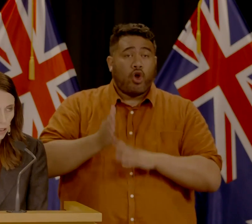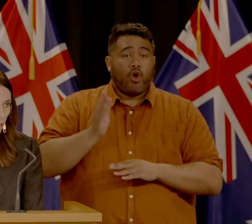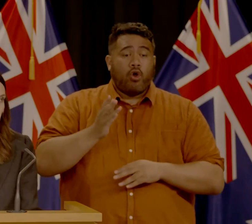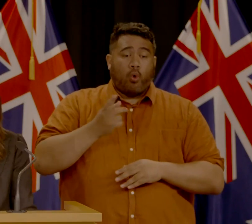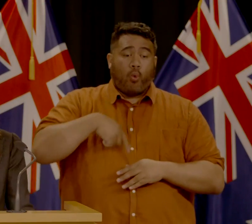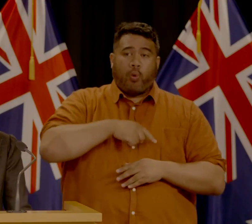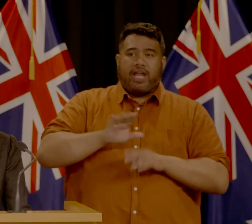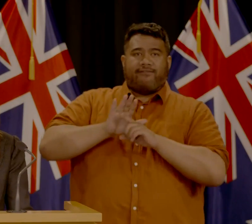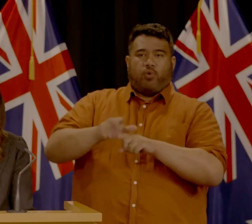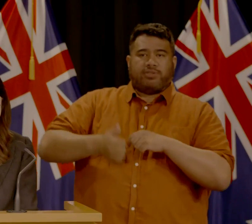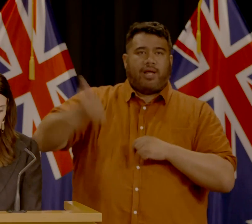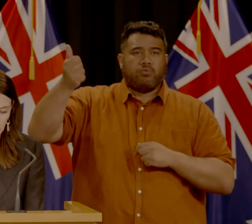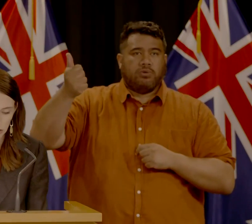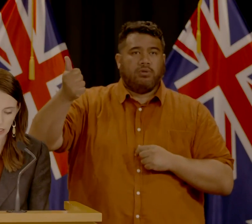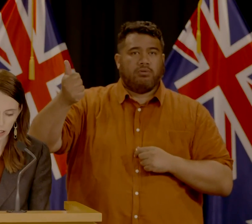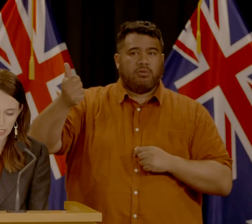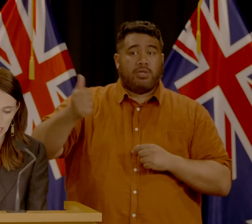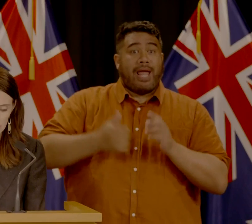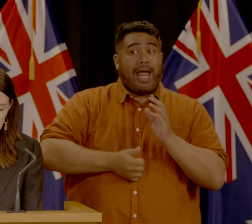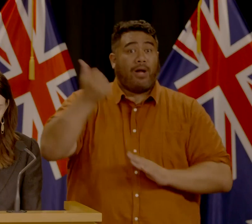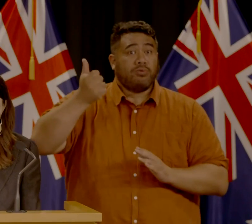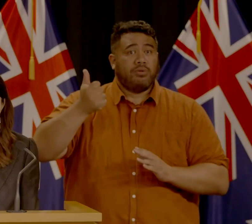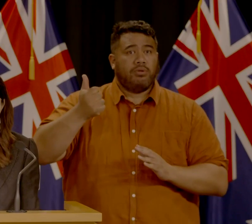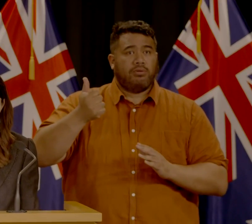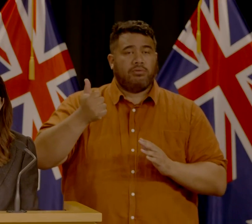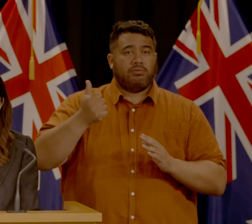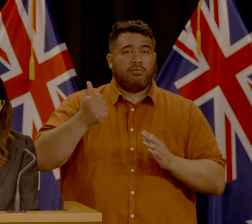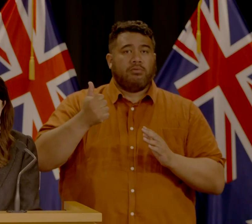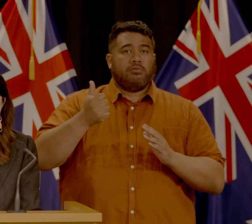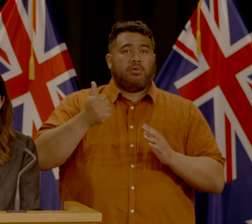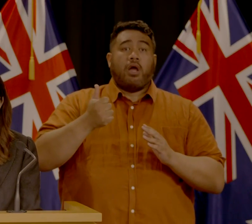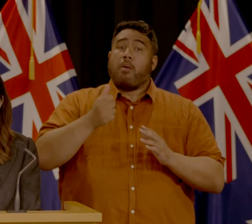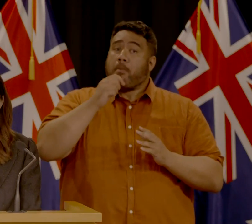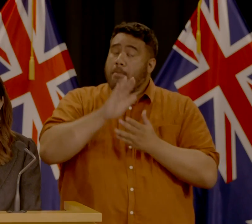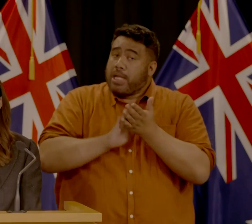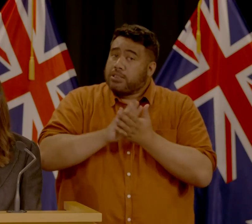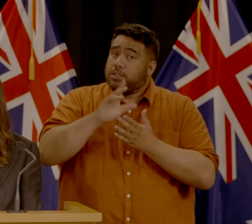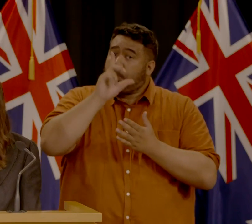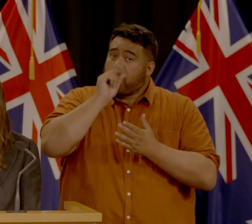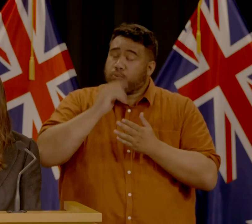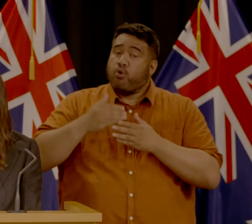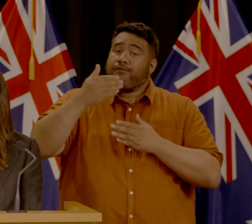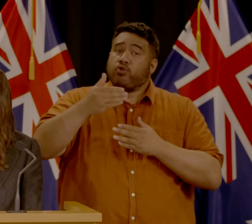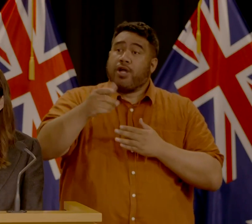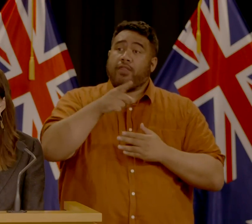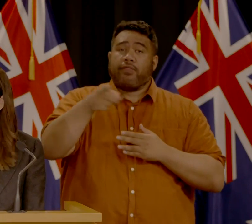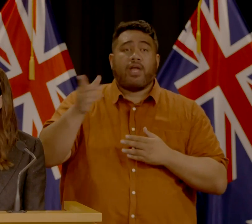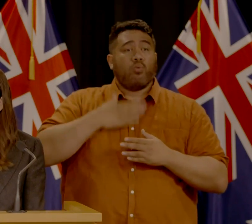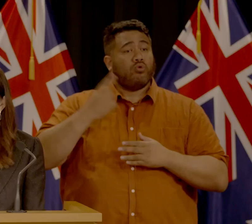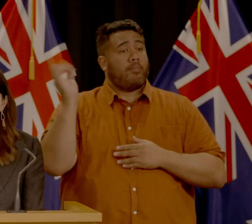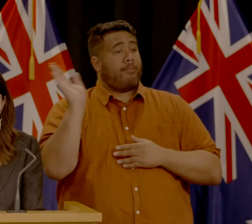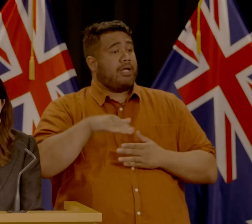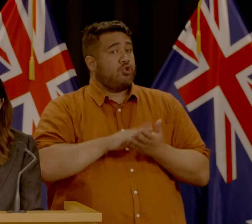and ongoing consequences, including high chances of being refused future visa applications here and in